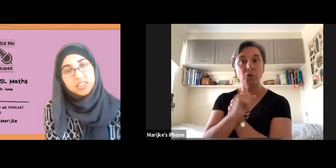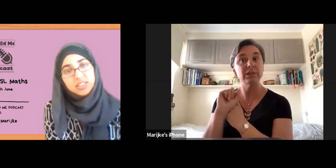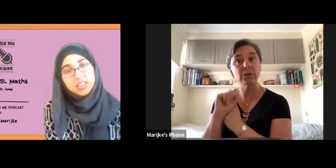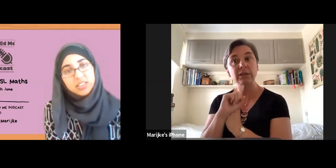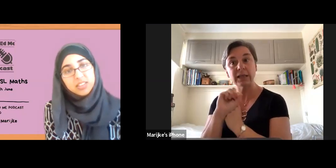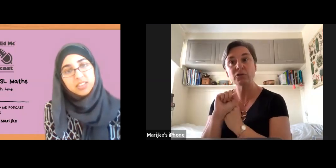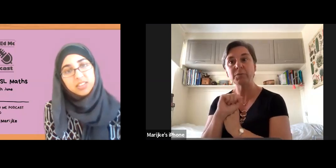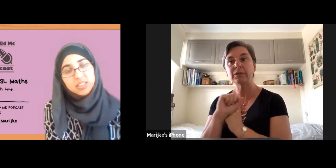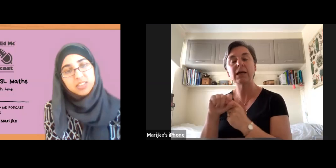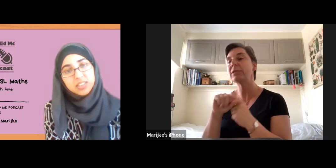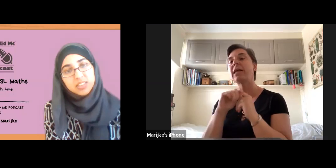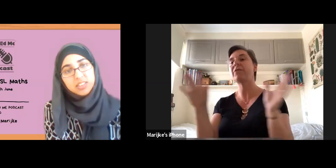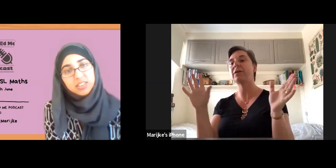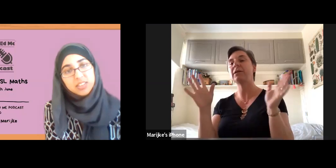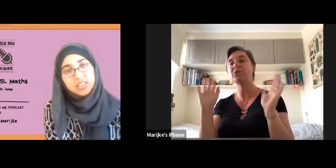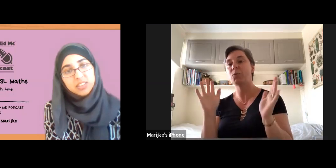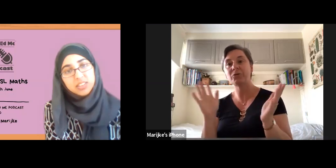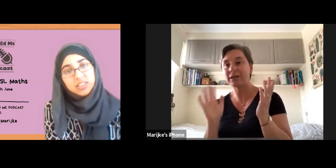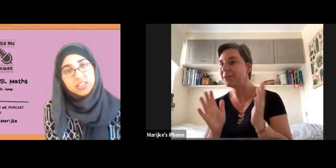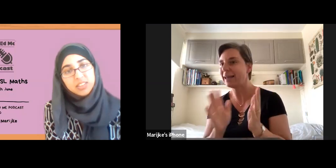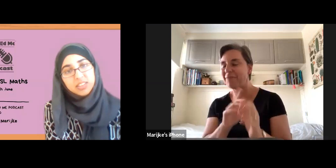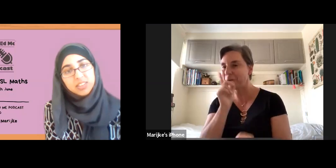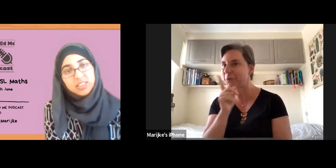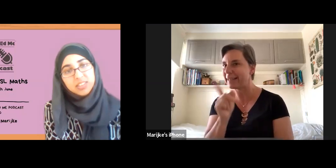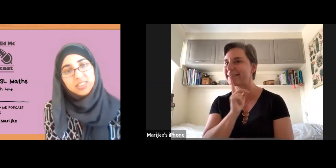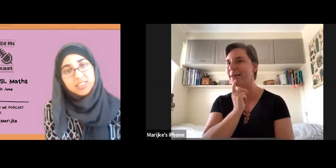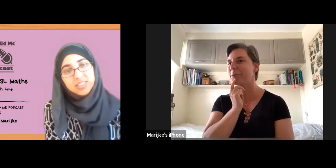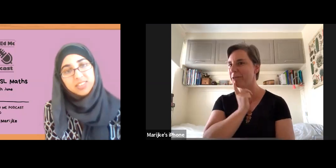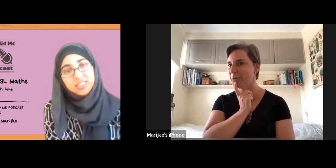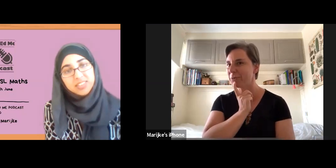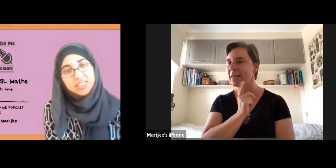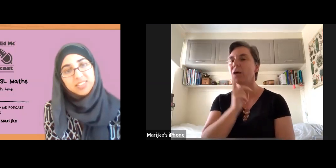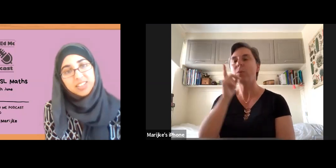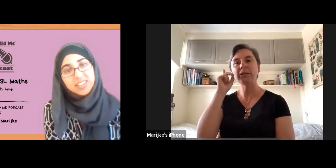is doing an announcement, there is never an interpreter. Have a look next time on the news. Yeah. When you